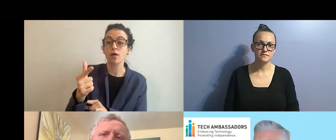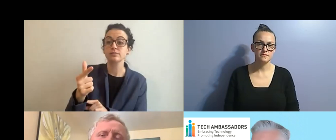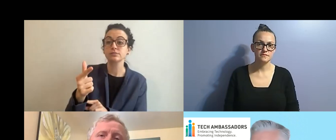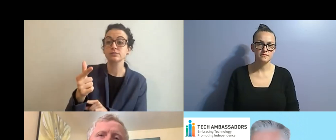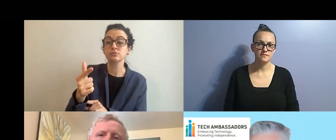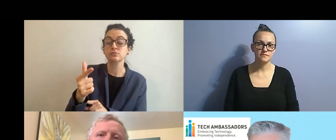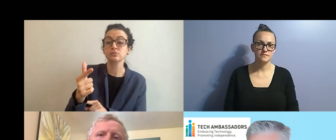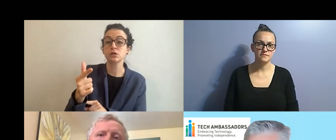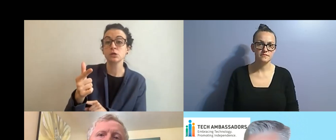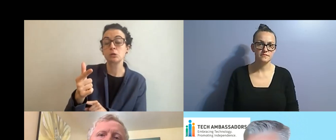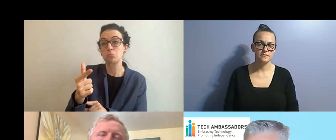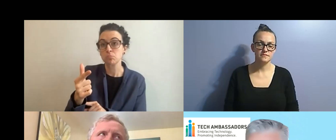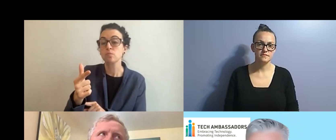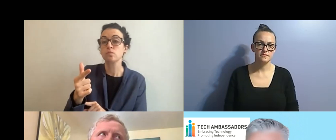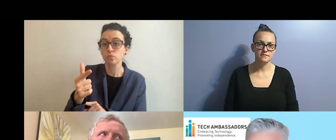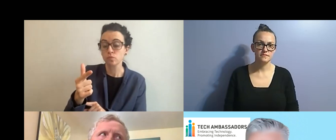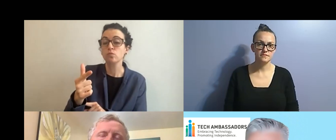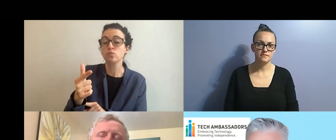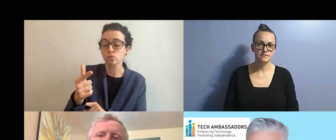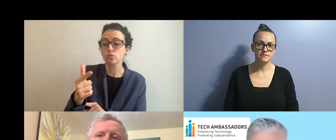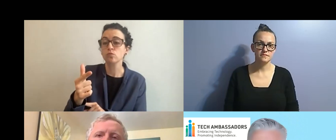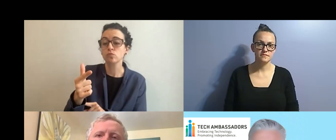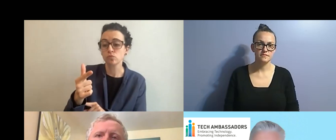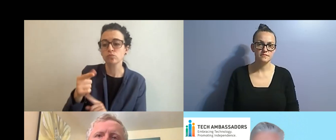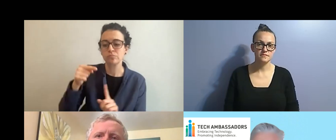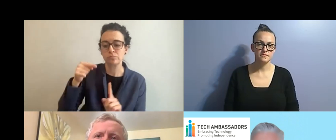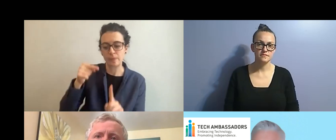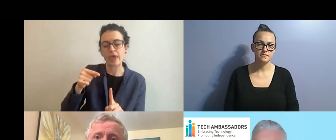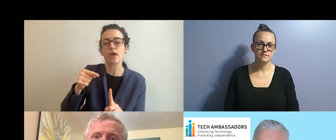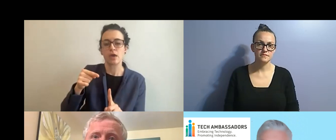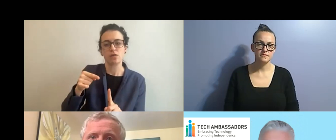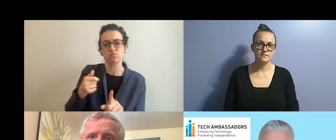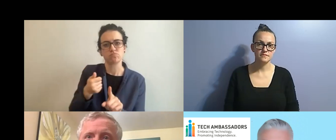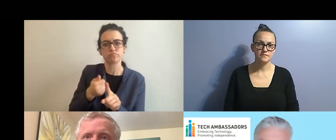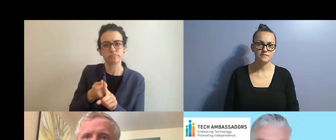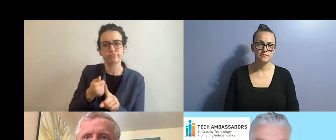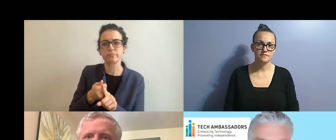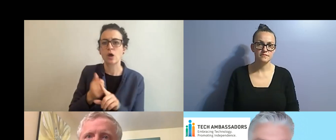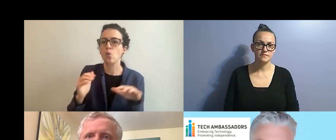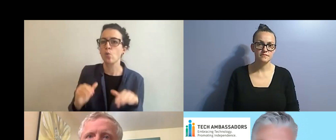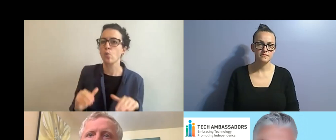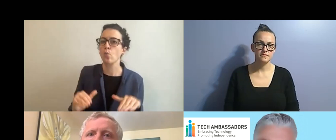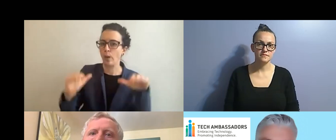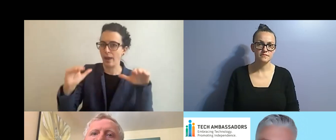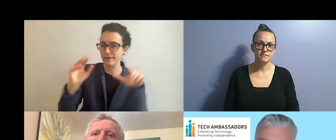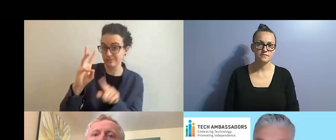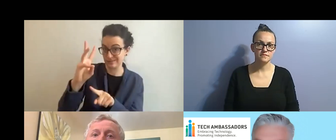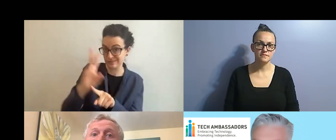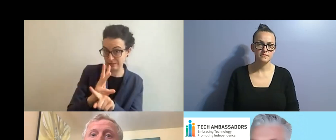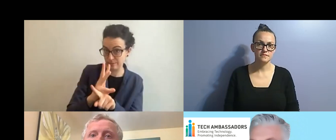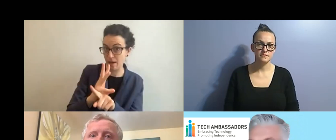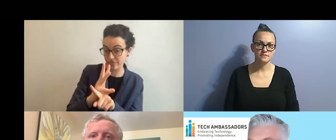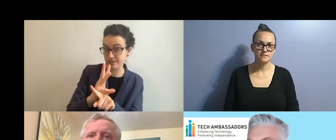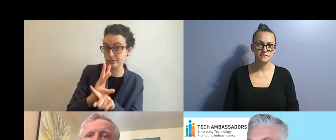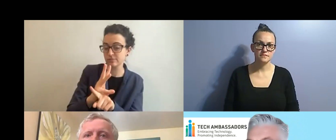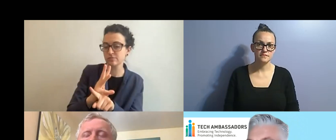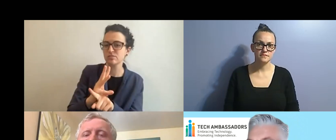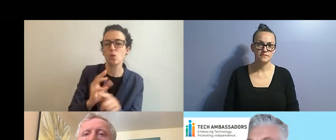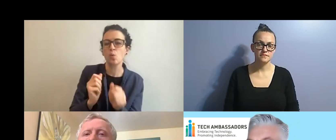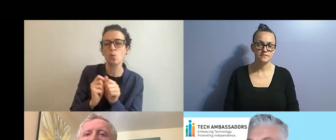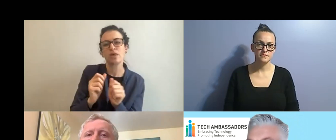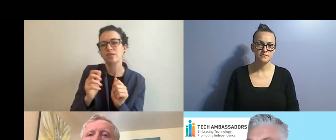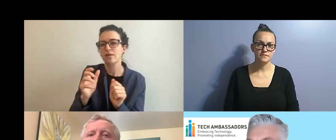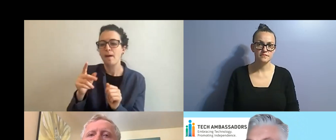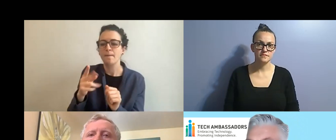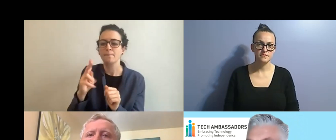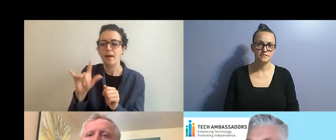are, you know, they are raised for 6 months as a puppy with a puppy raiser,